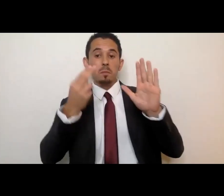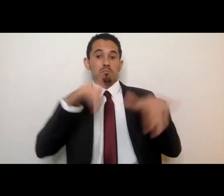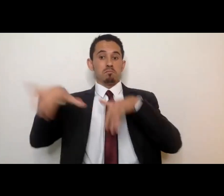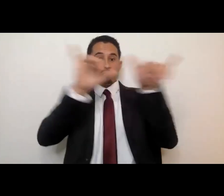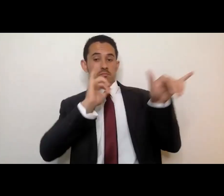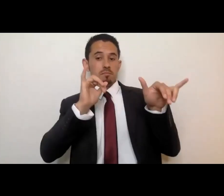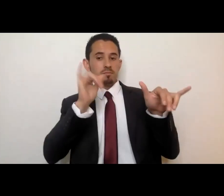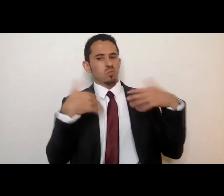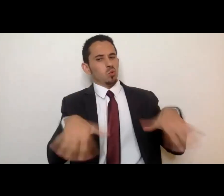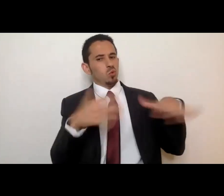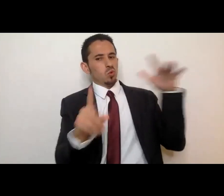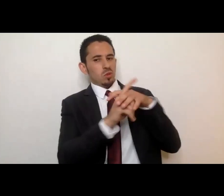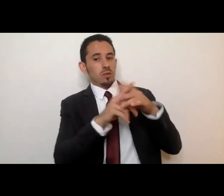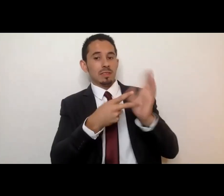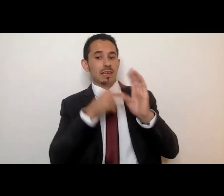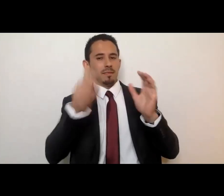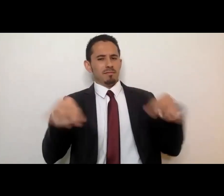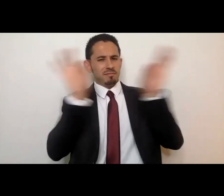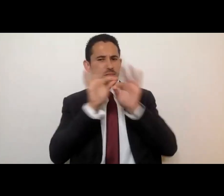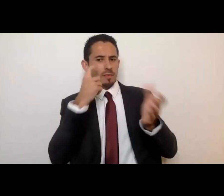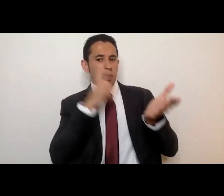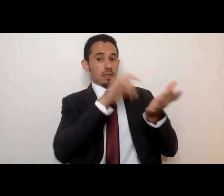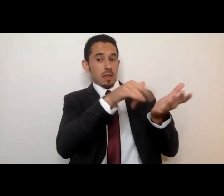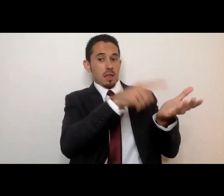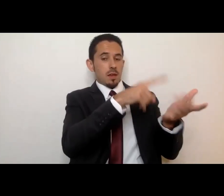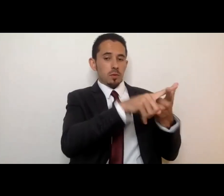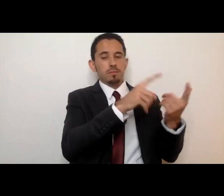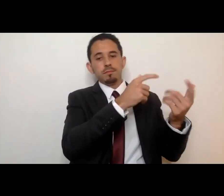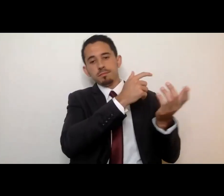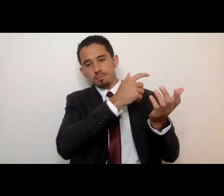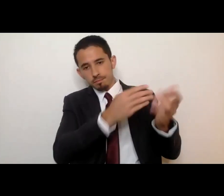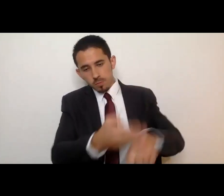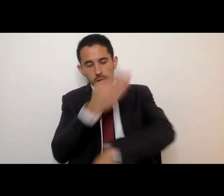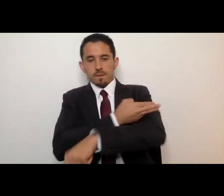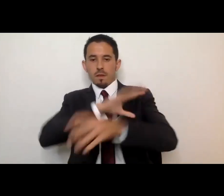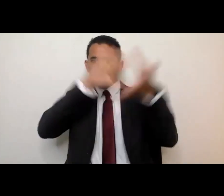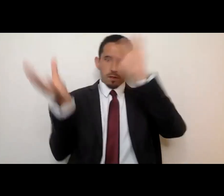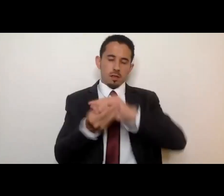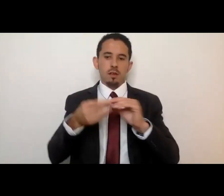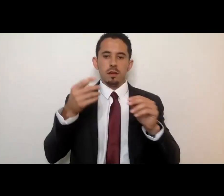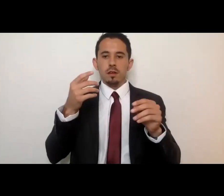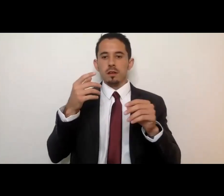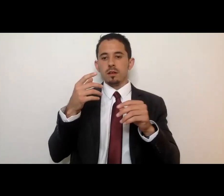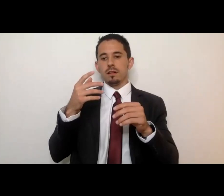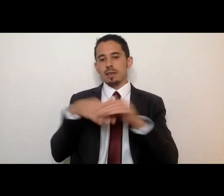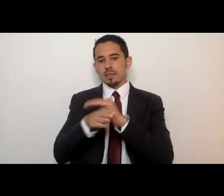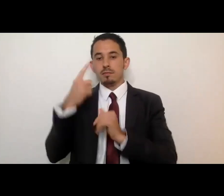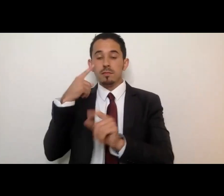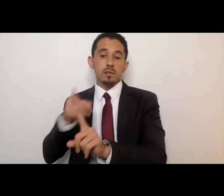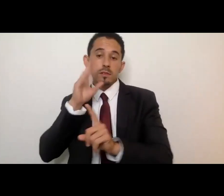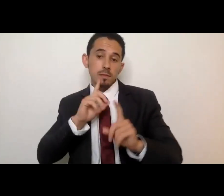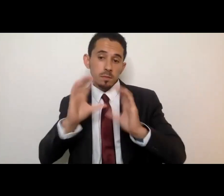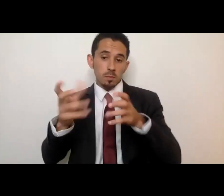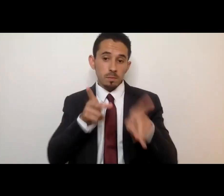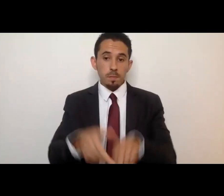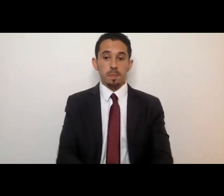one language. So with autism and that stigma, we need to acknowledge that in order to be able to improve the overall system